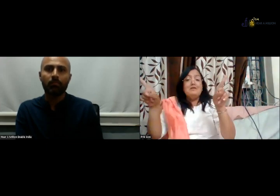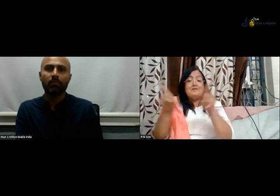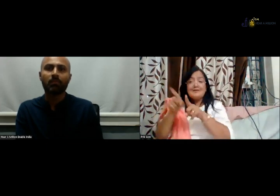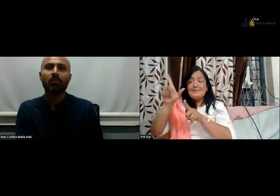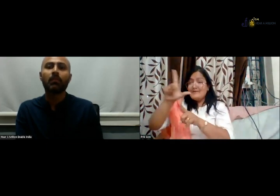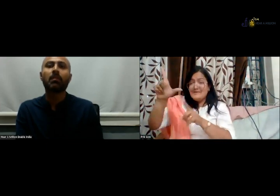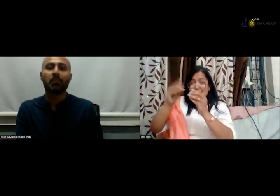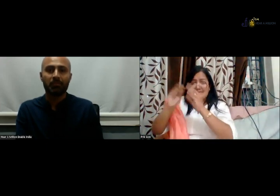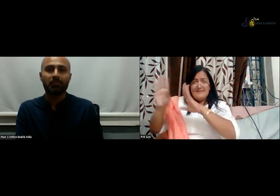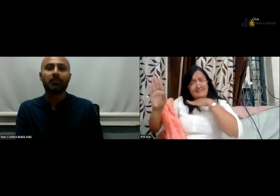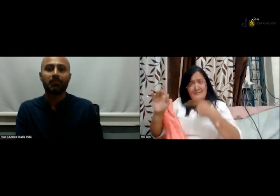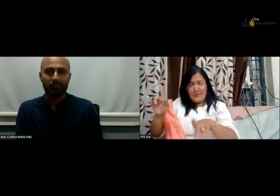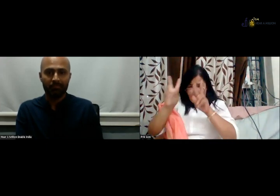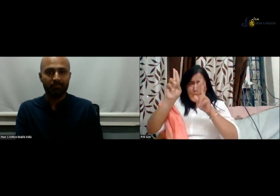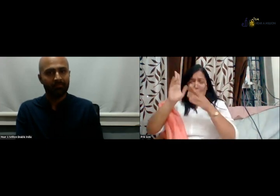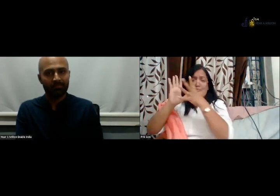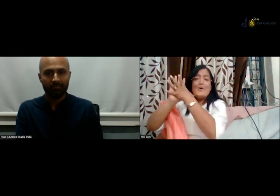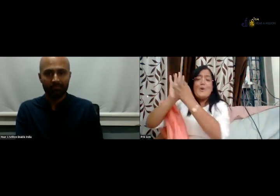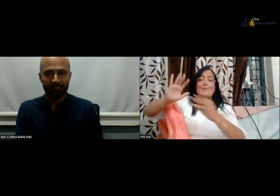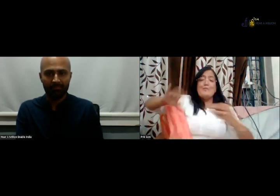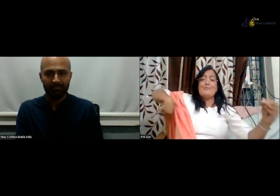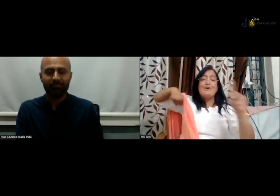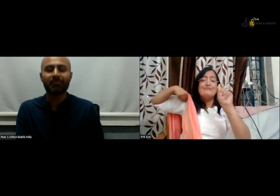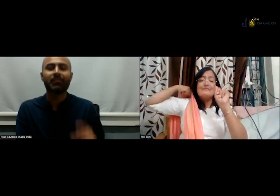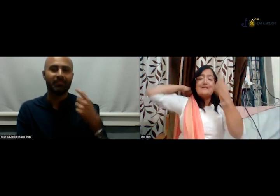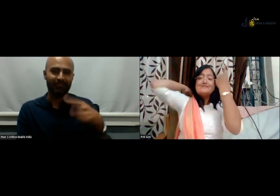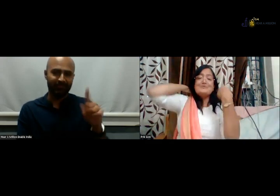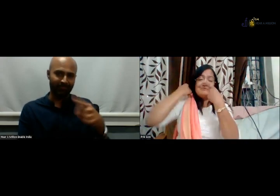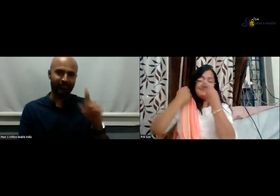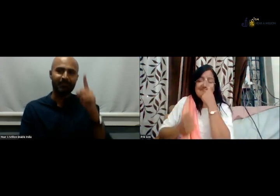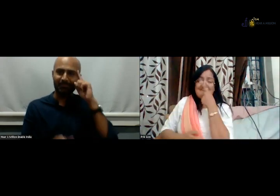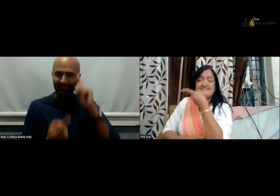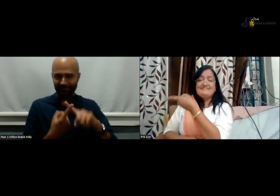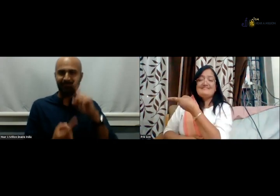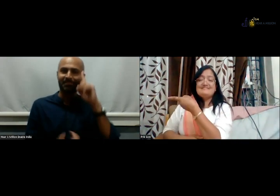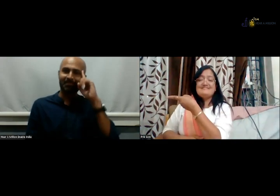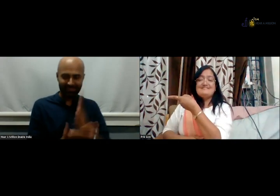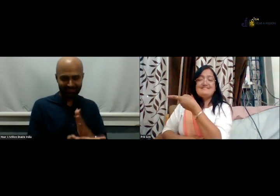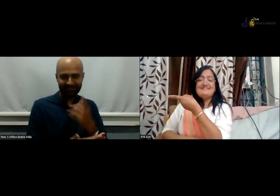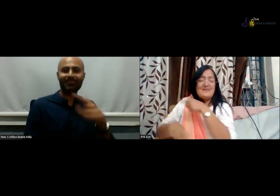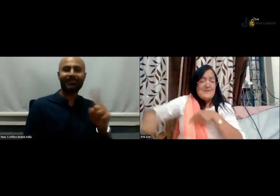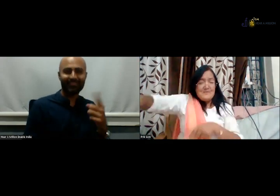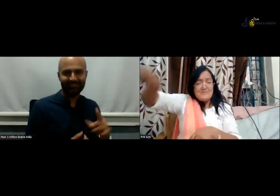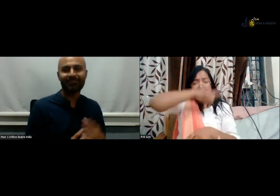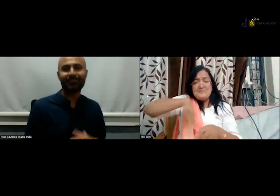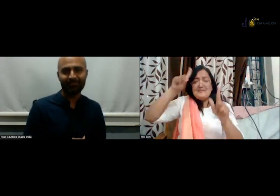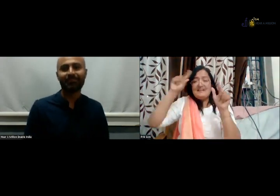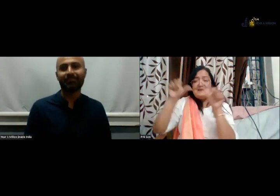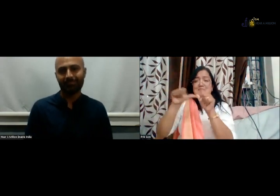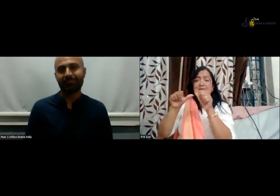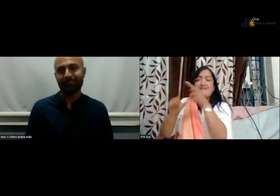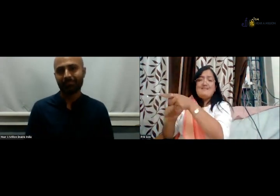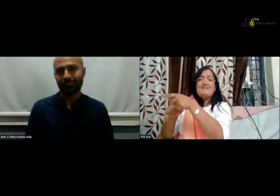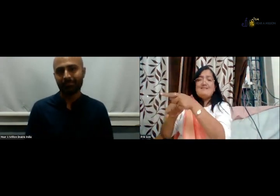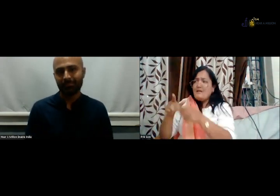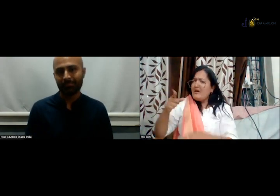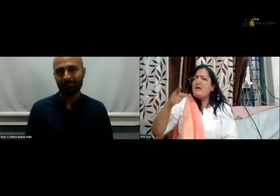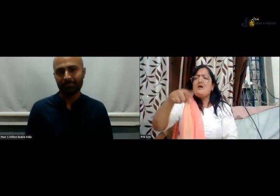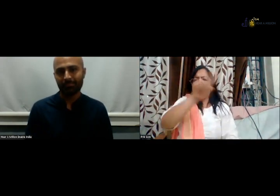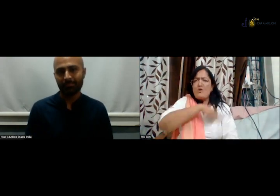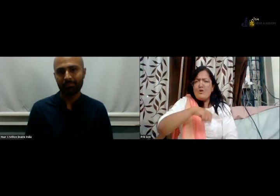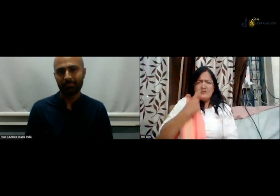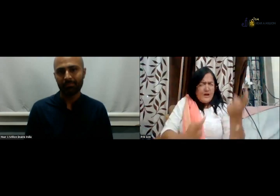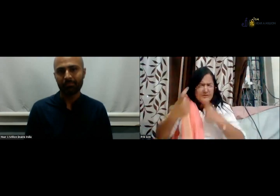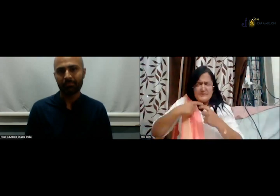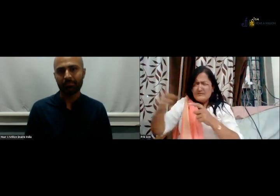going to become a doctor, she was at 21 years of age, she passed away. So, there we always have a role model